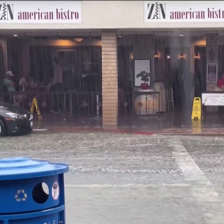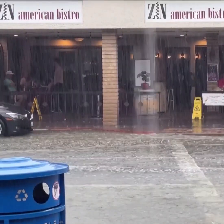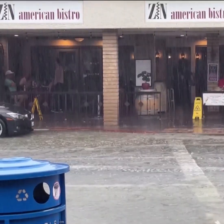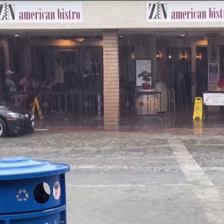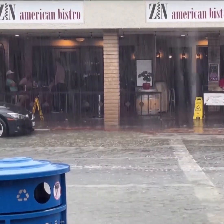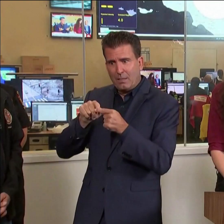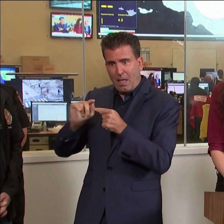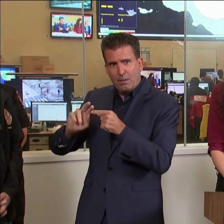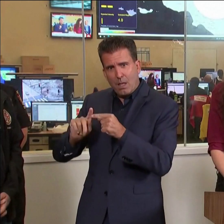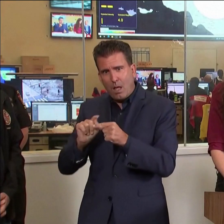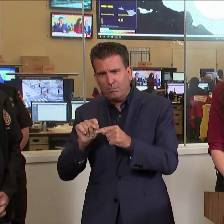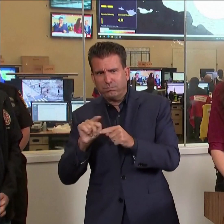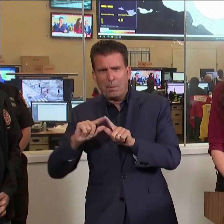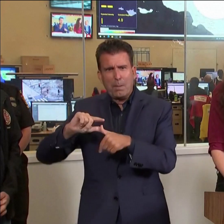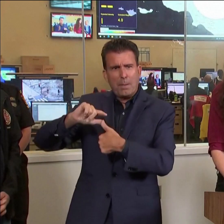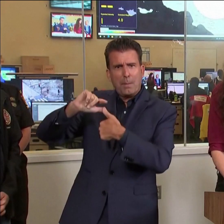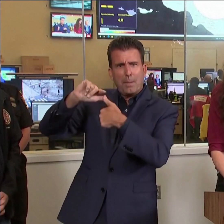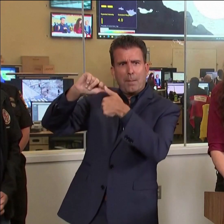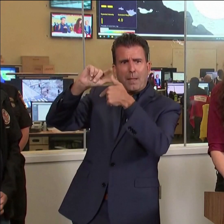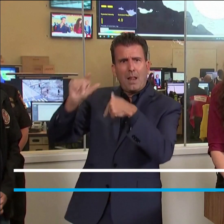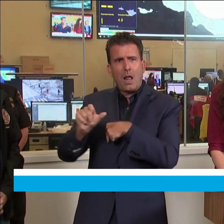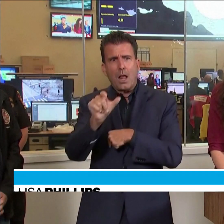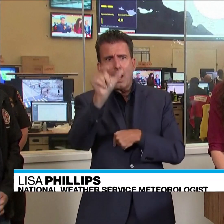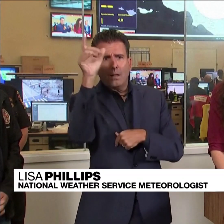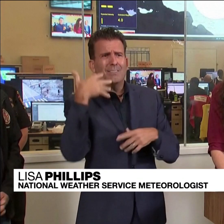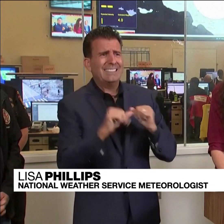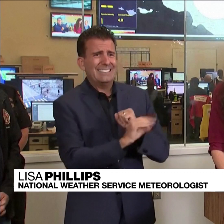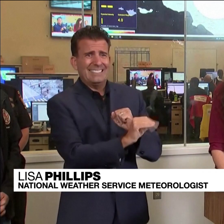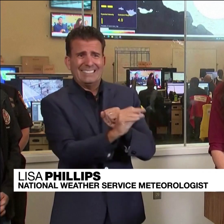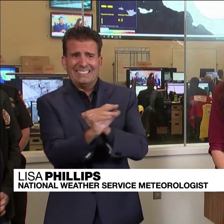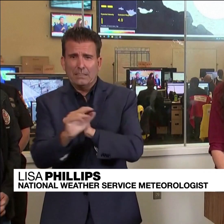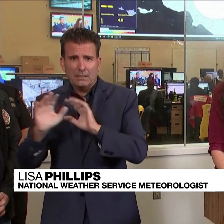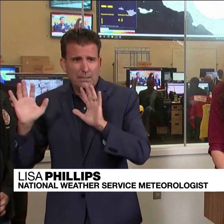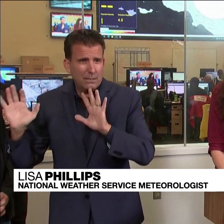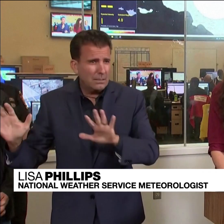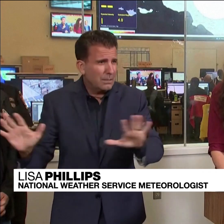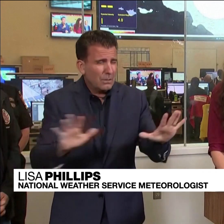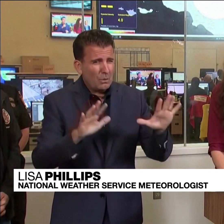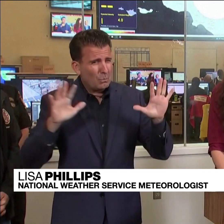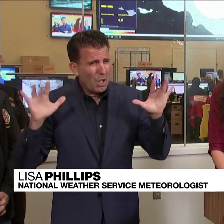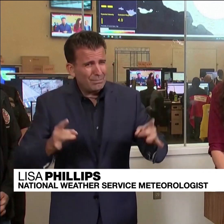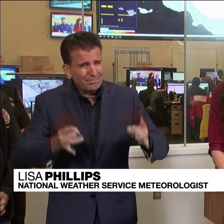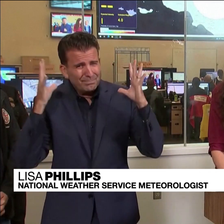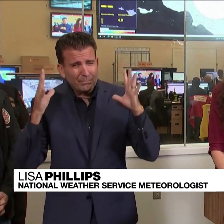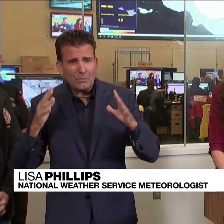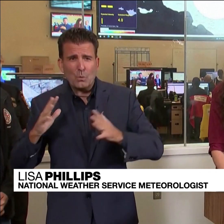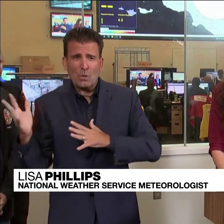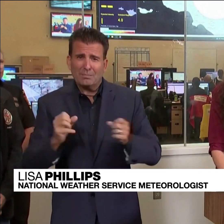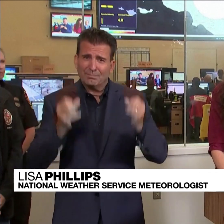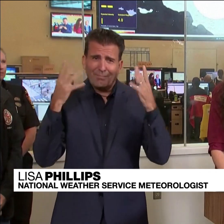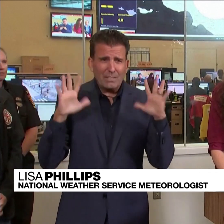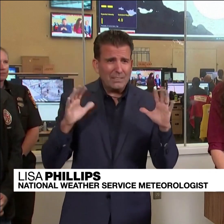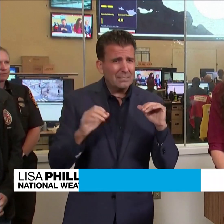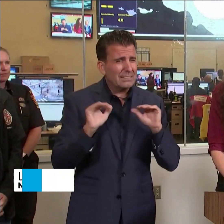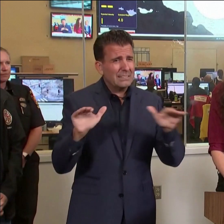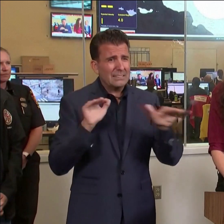this storm, we have been advertising heavy rains, gusty winds, and thunderstorms. As you know, we have a tropical storm warning in